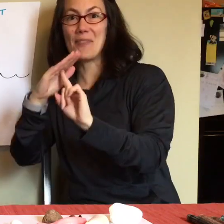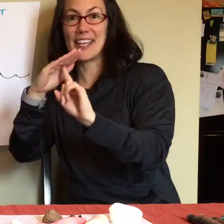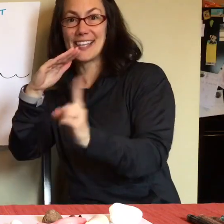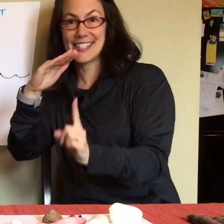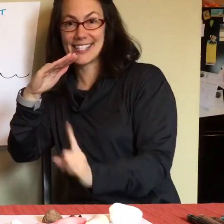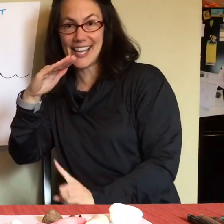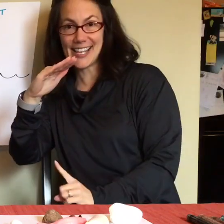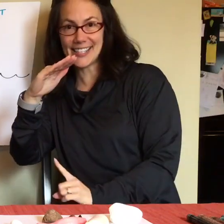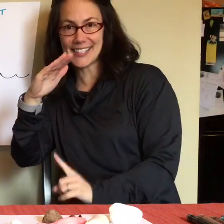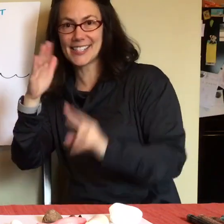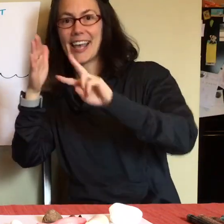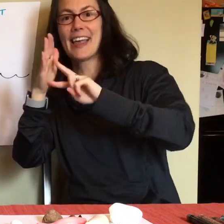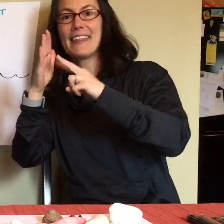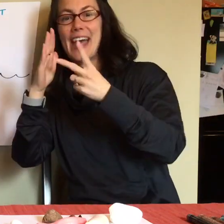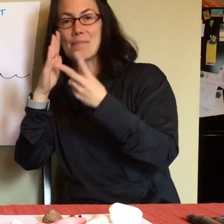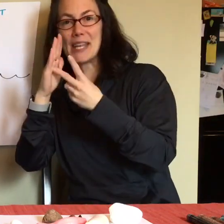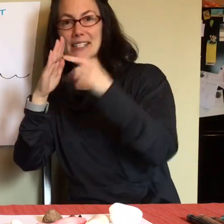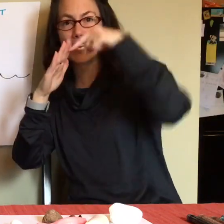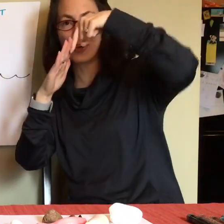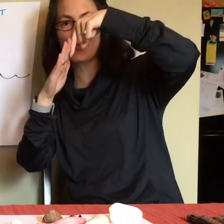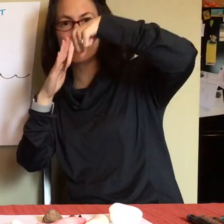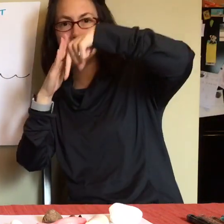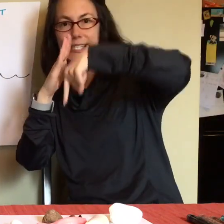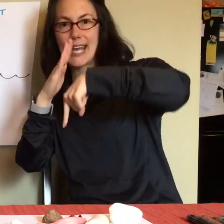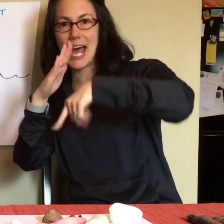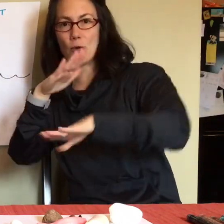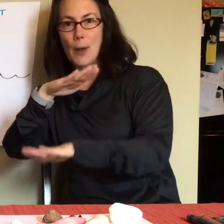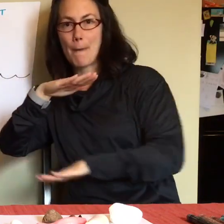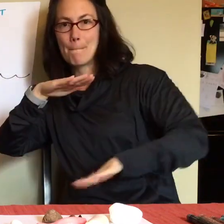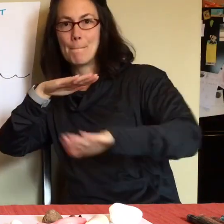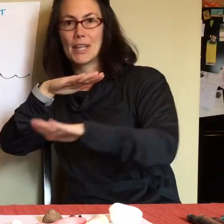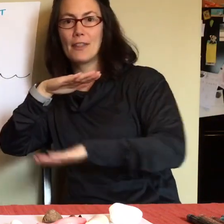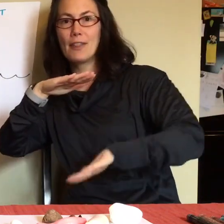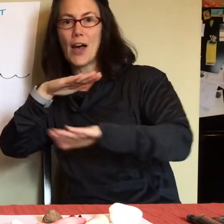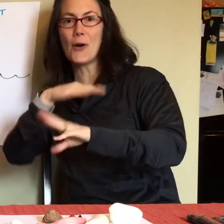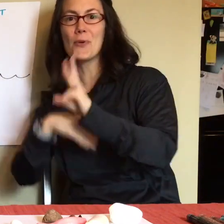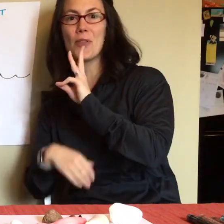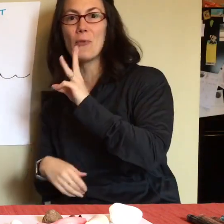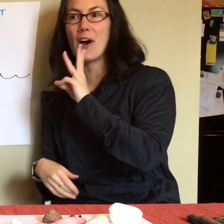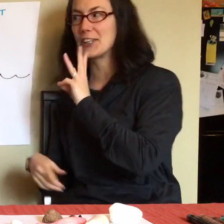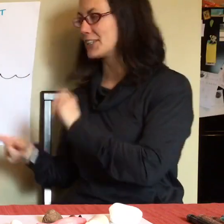something sinks, that means it goes down below the water.